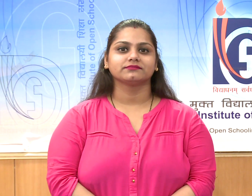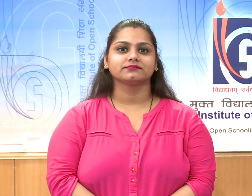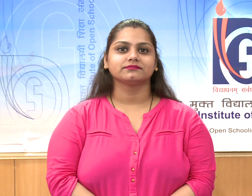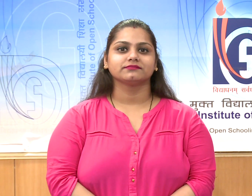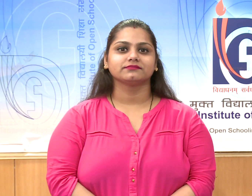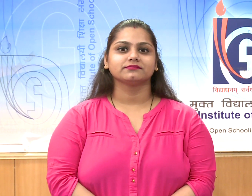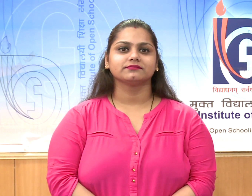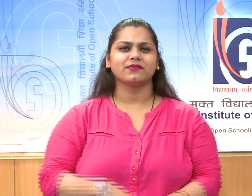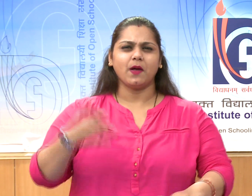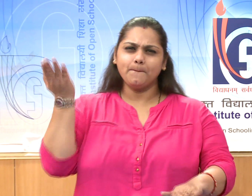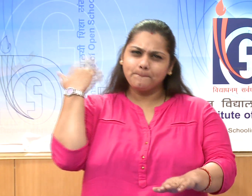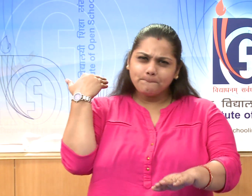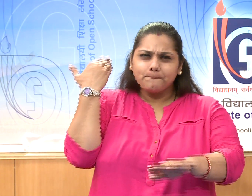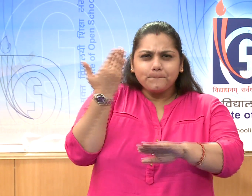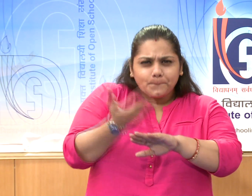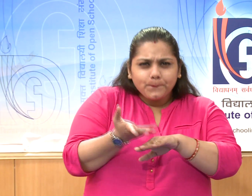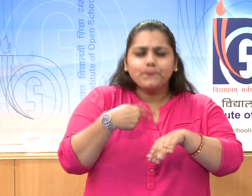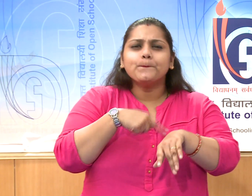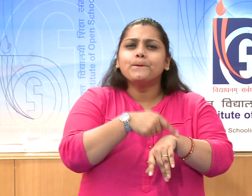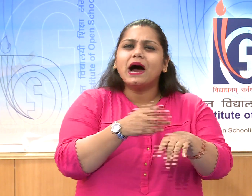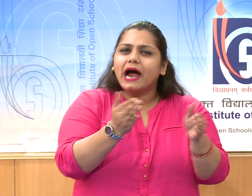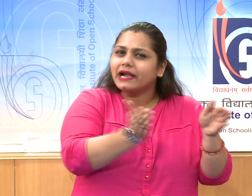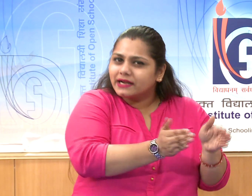In the early part of the medieval period,